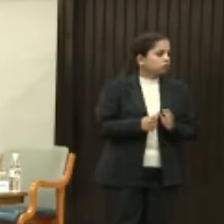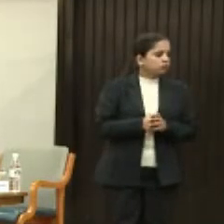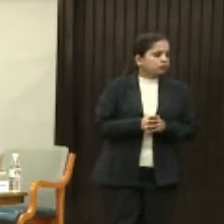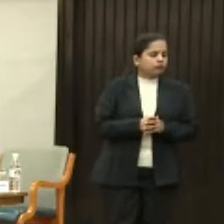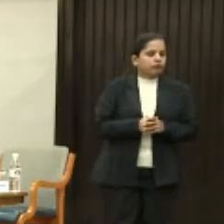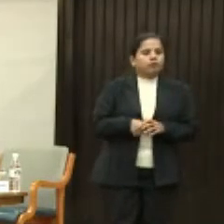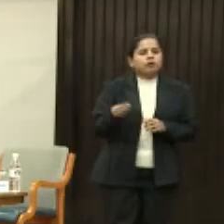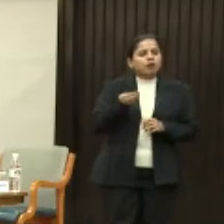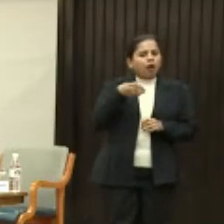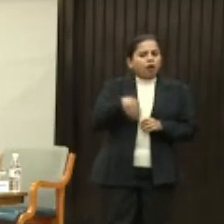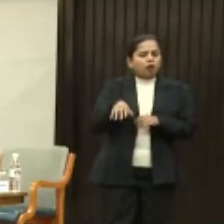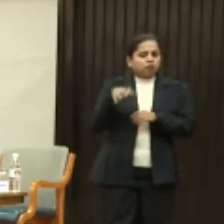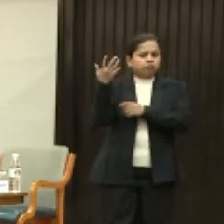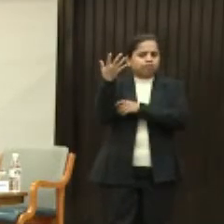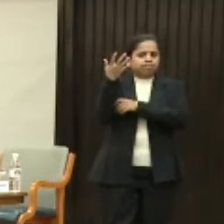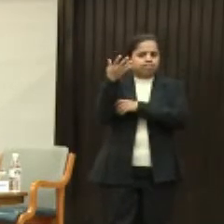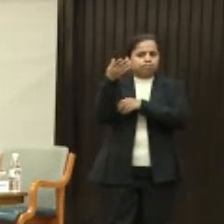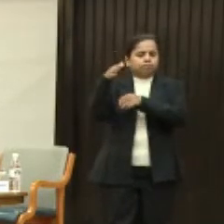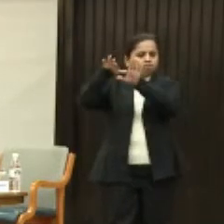with satellite imagery,